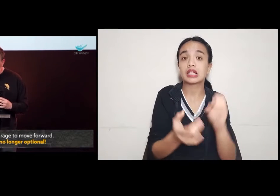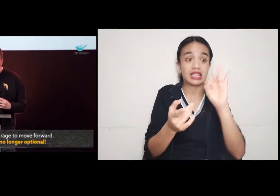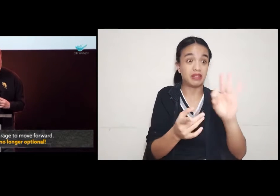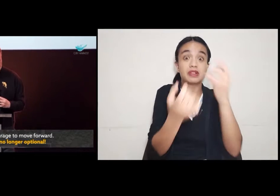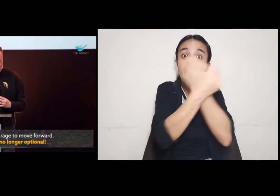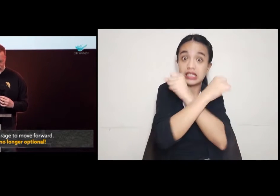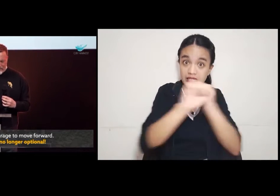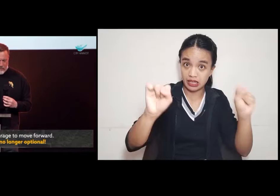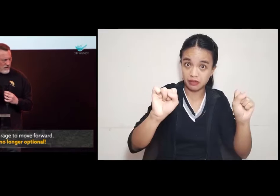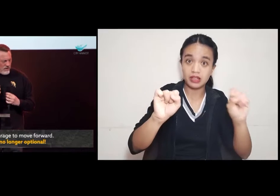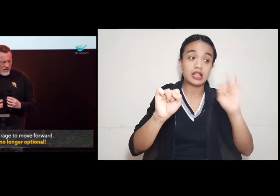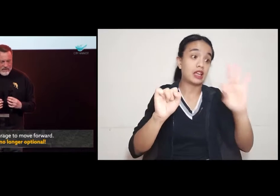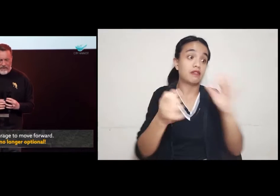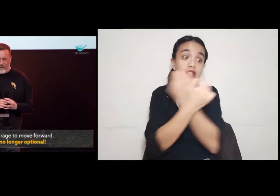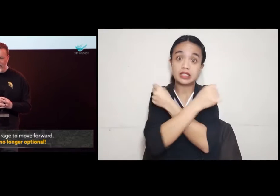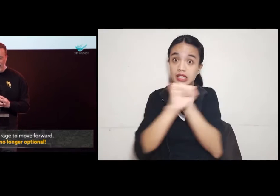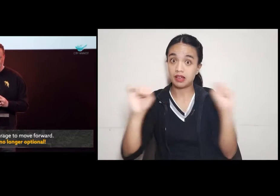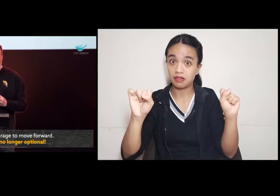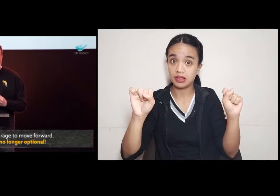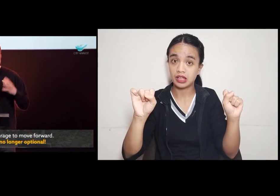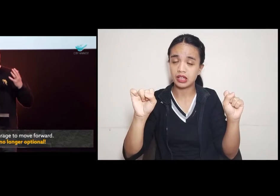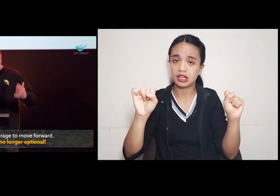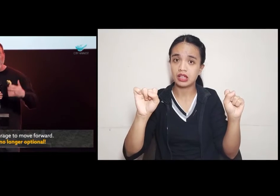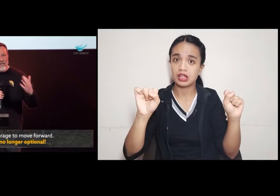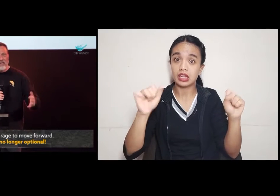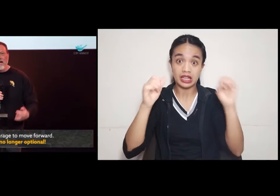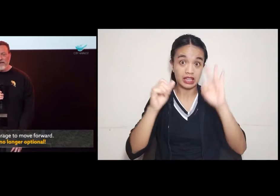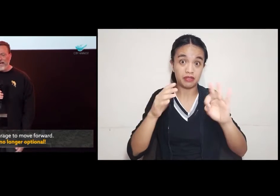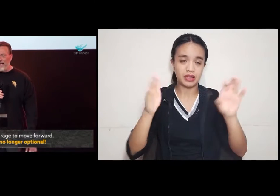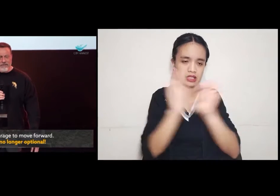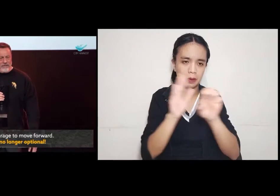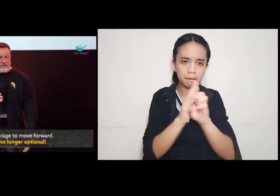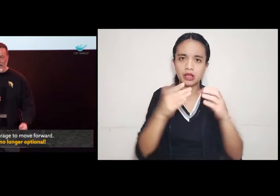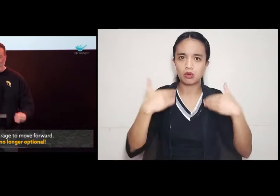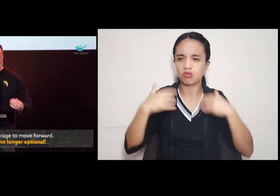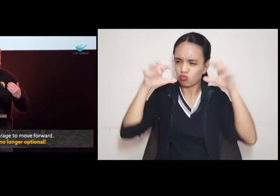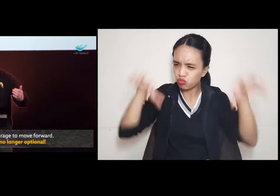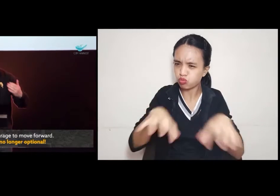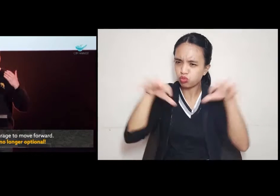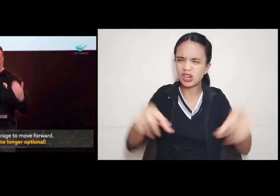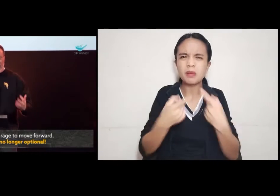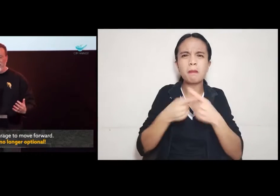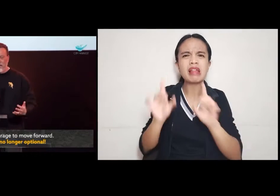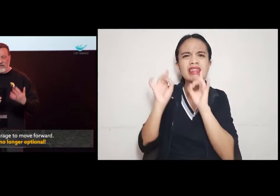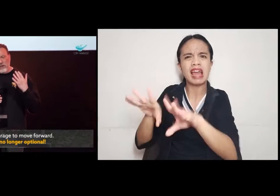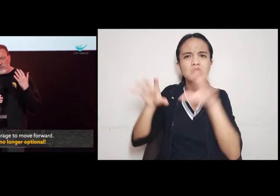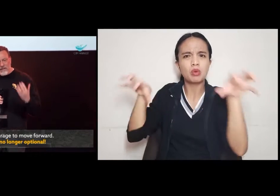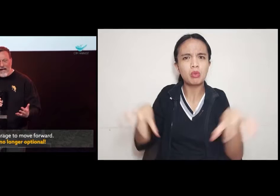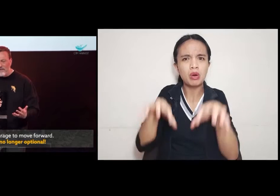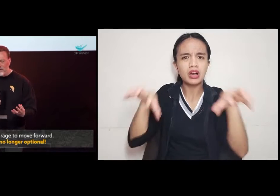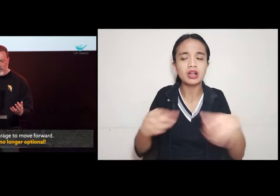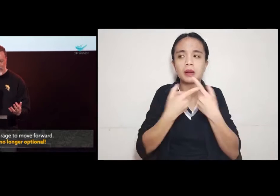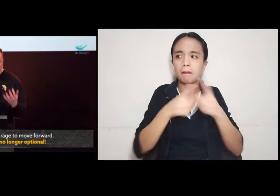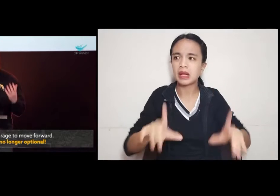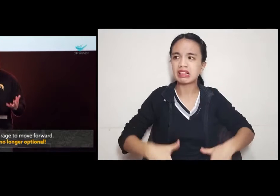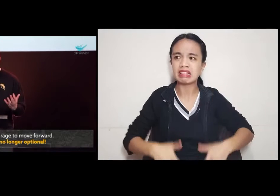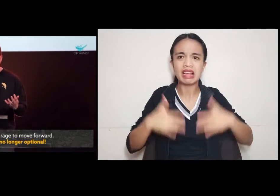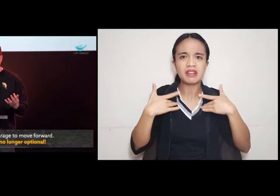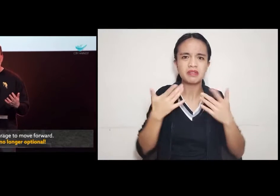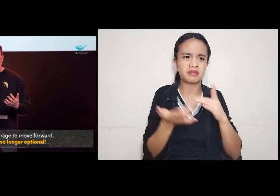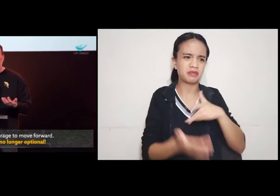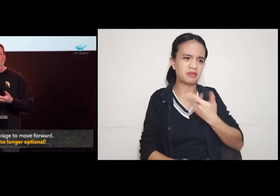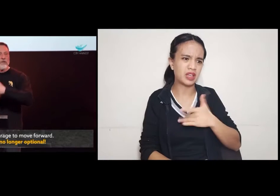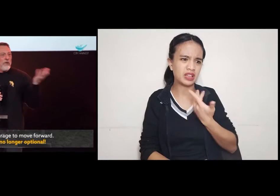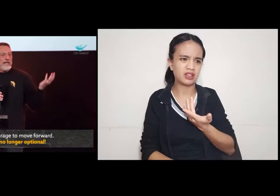we're safe, when we're secure, when we have that job we hate or have that life that is so monotonous and